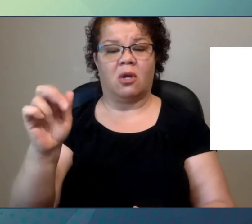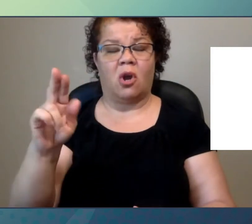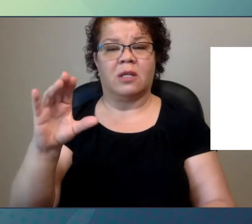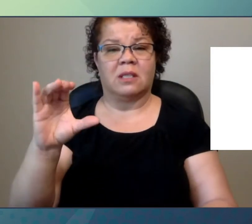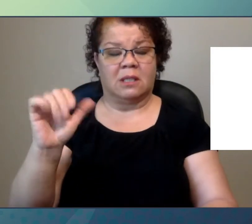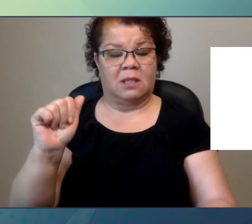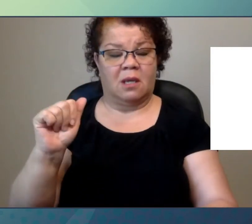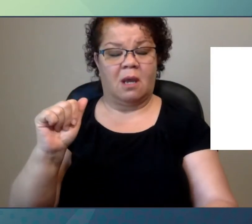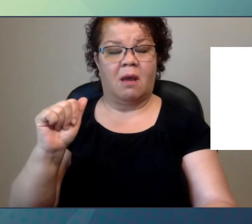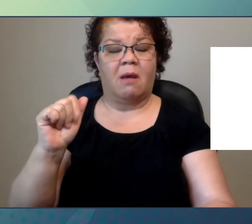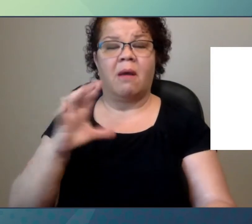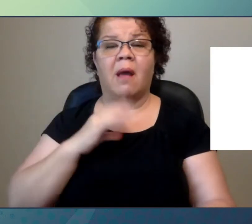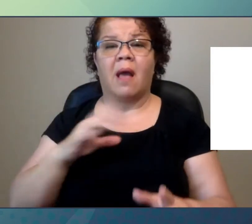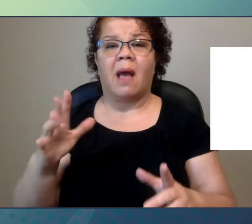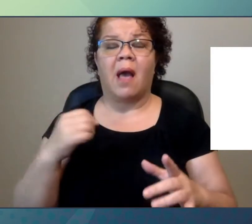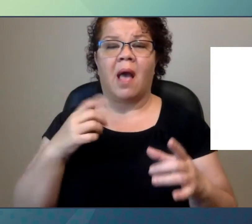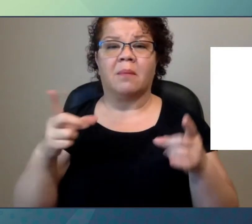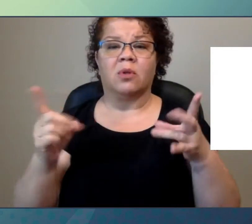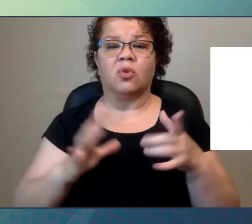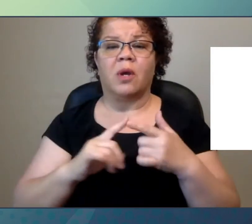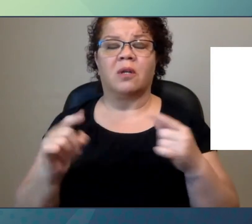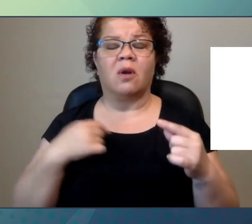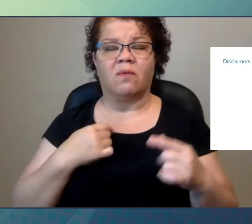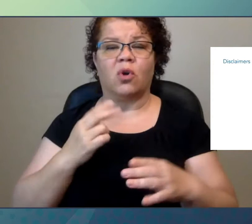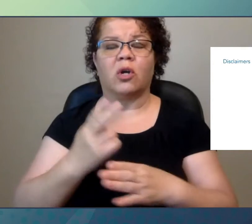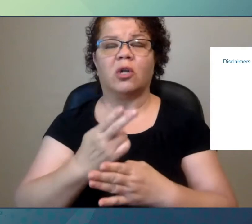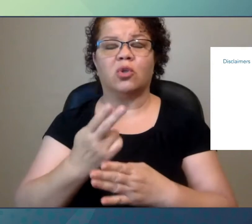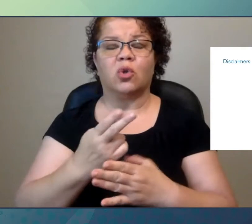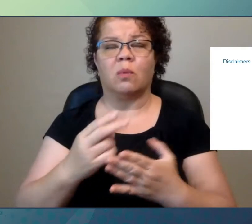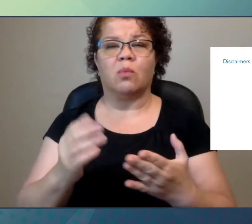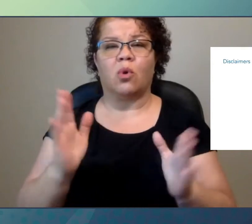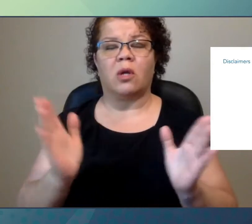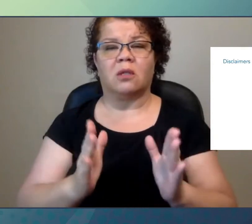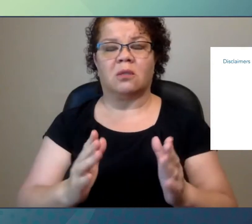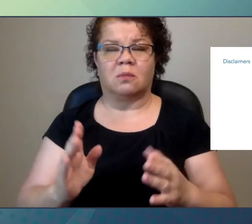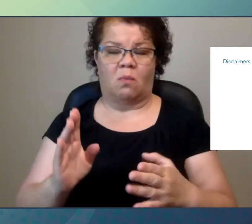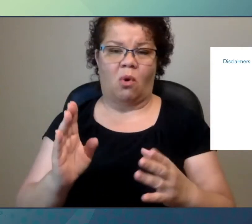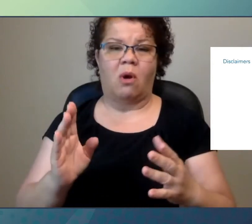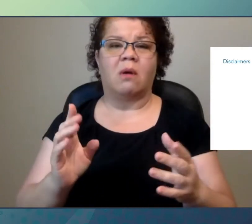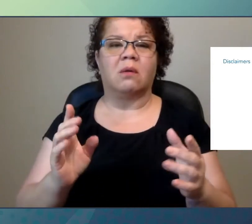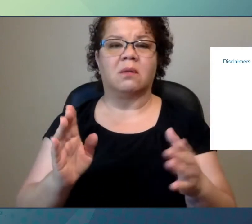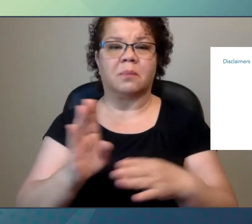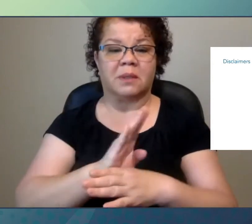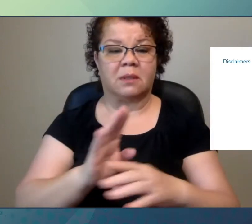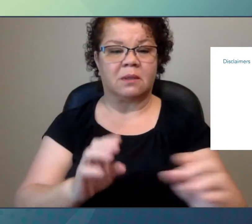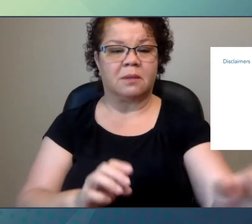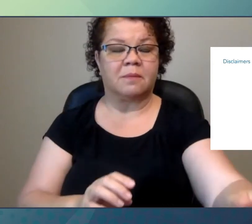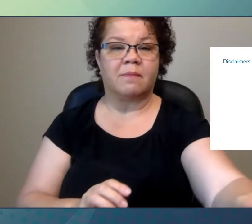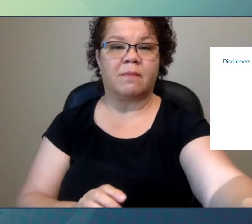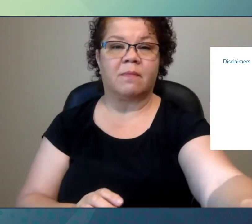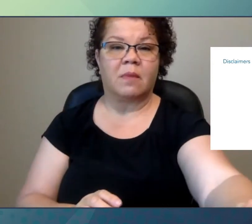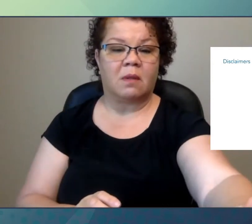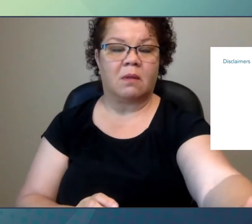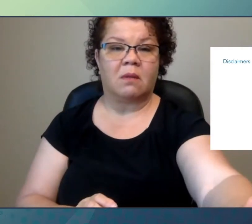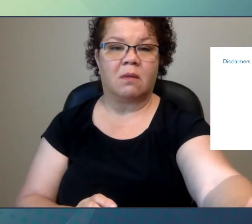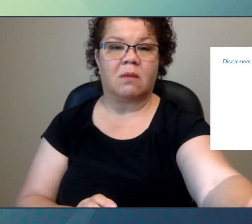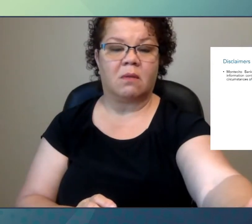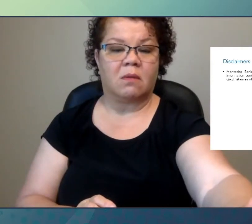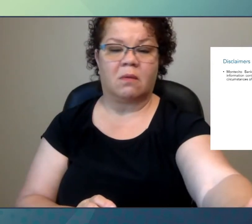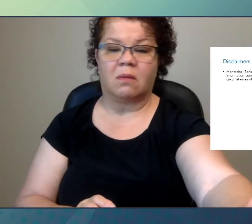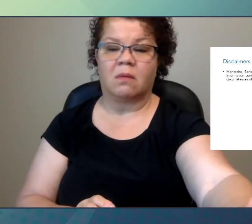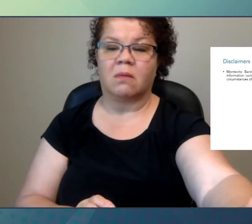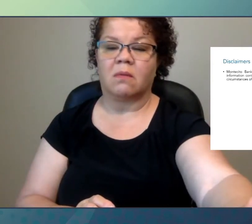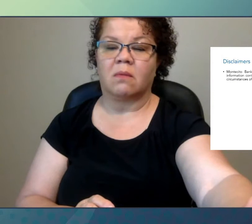Trust and the Director of Consumer and Small Business Operations. A couple of disclaimers that we have here for you before we start.